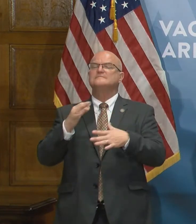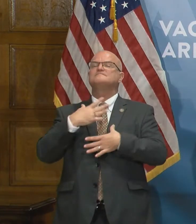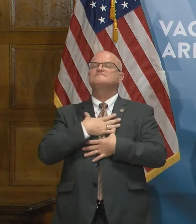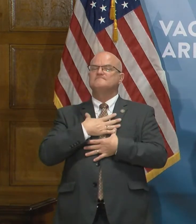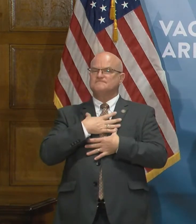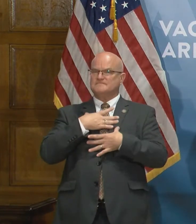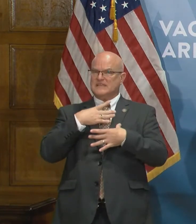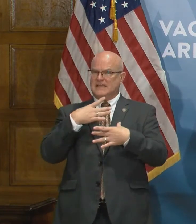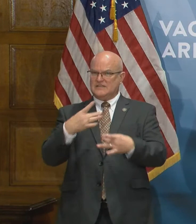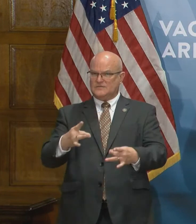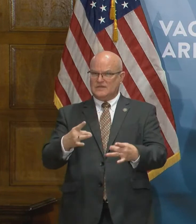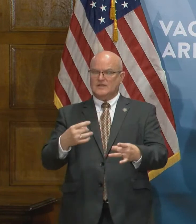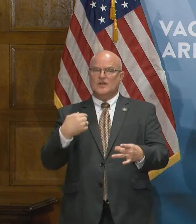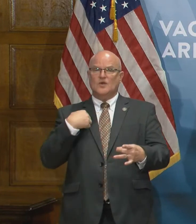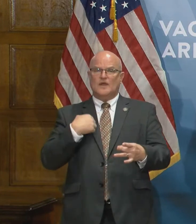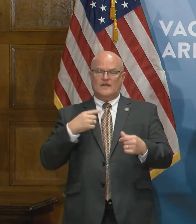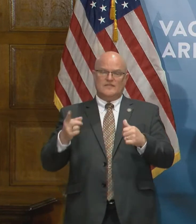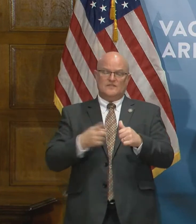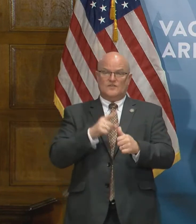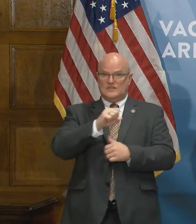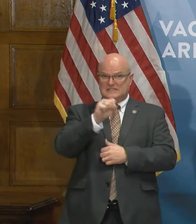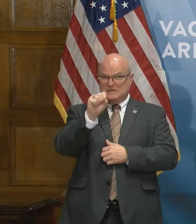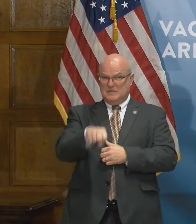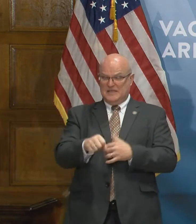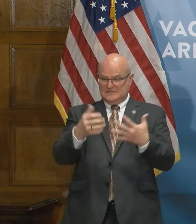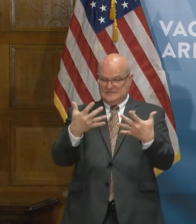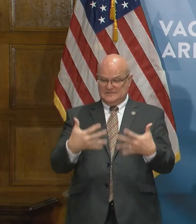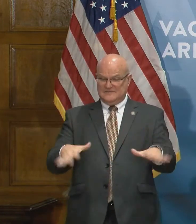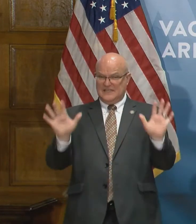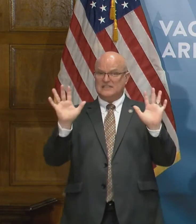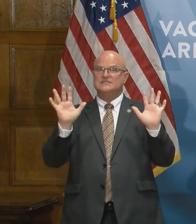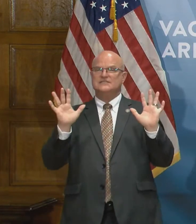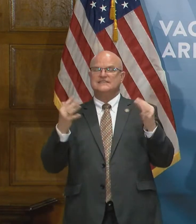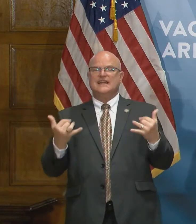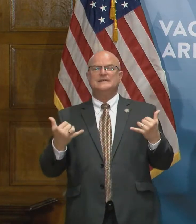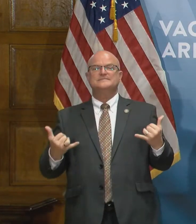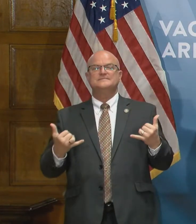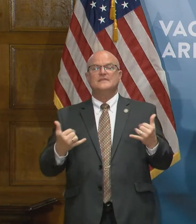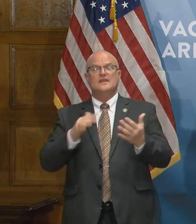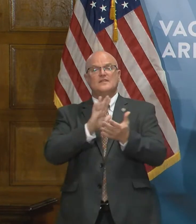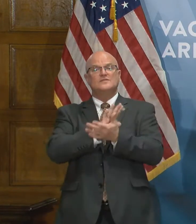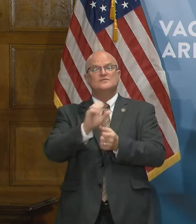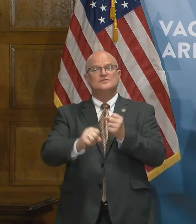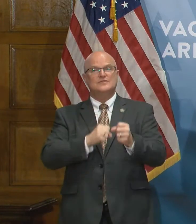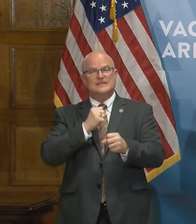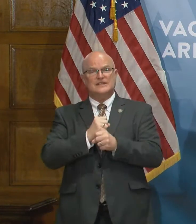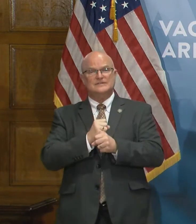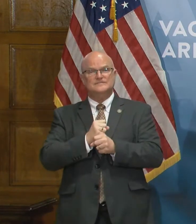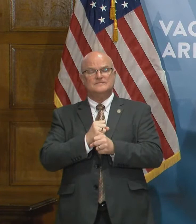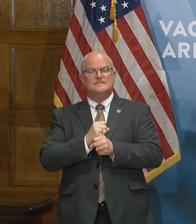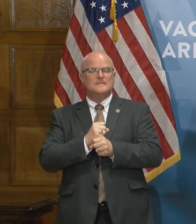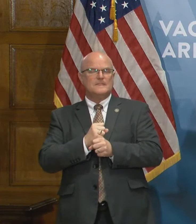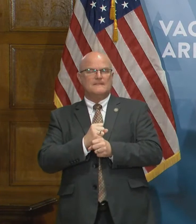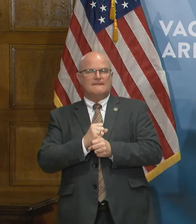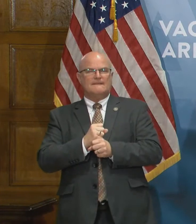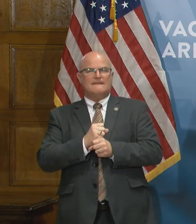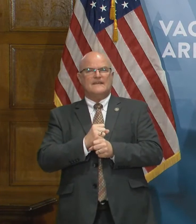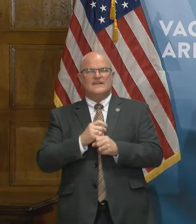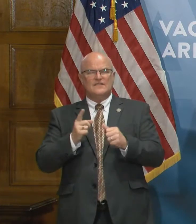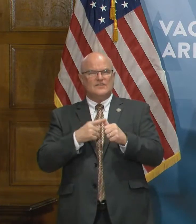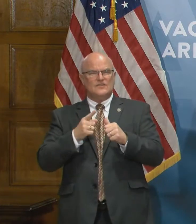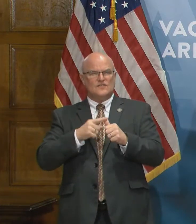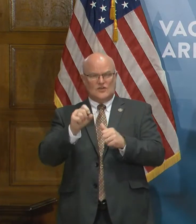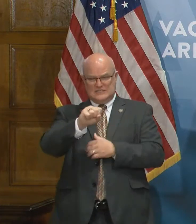interesting as we complete the first semester, or have completed the first semester of this school year. If you look at the